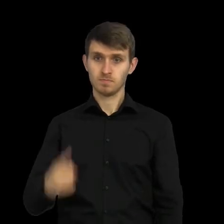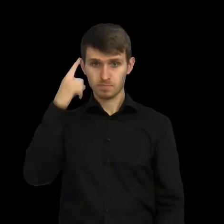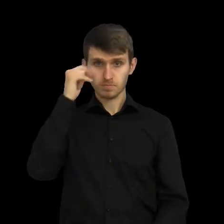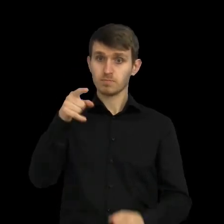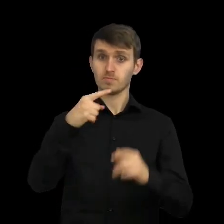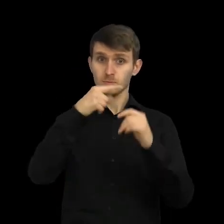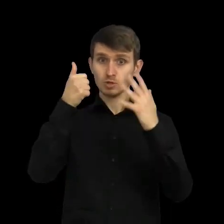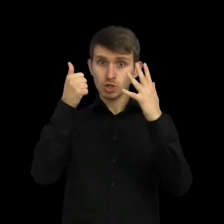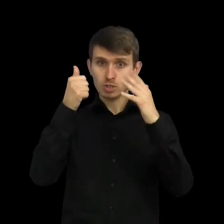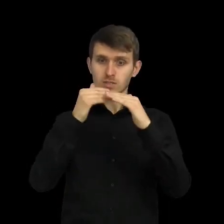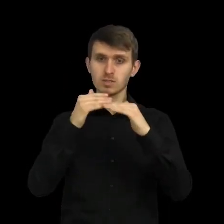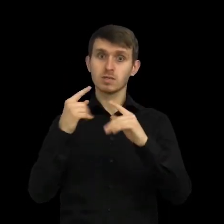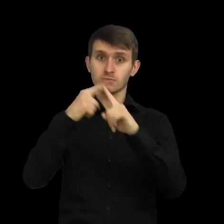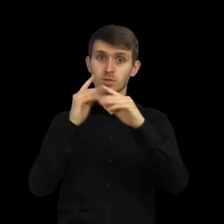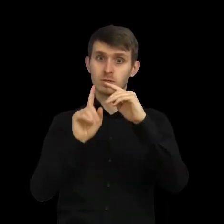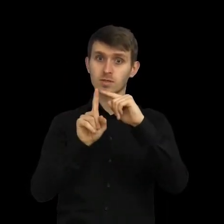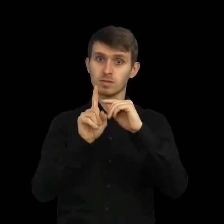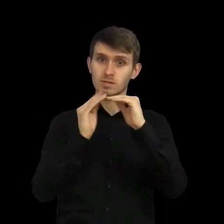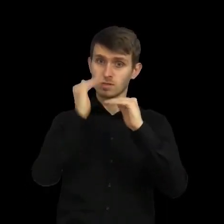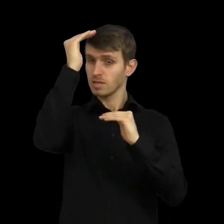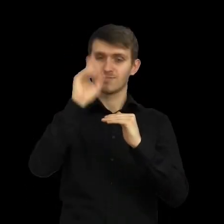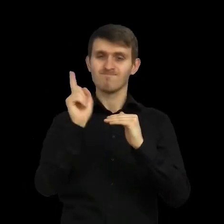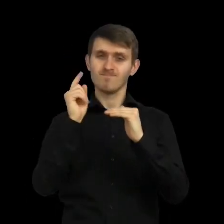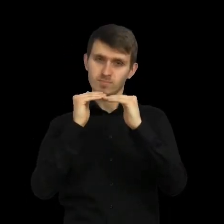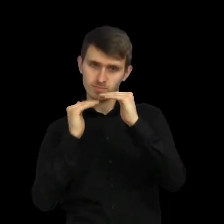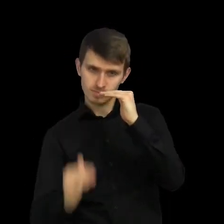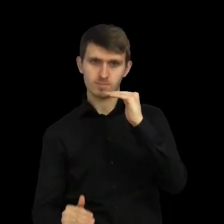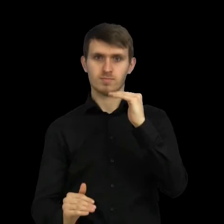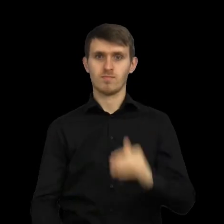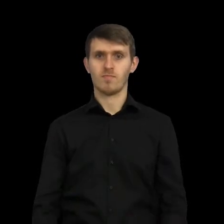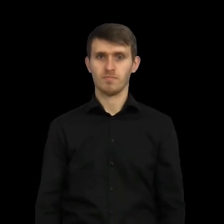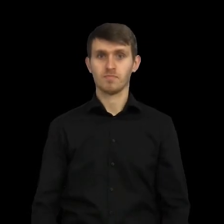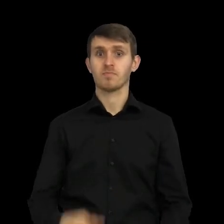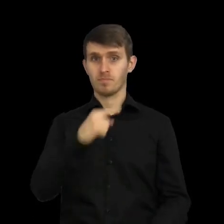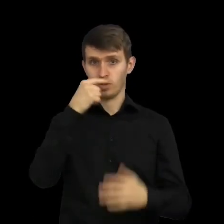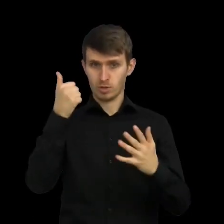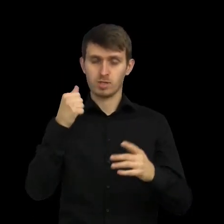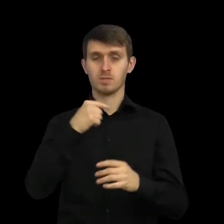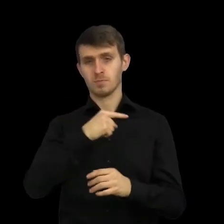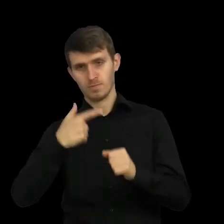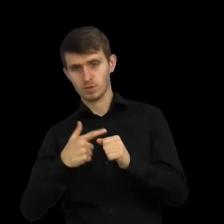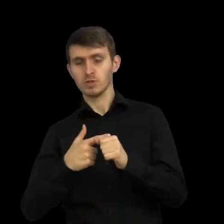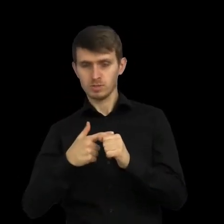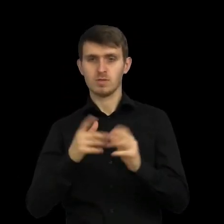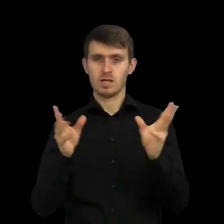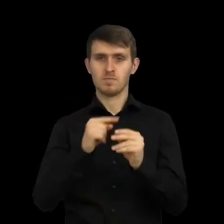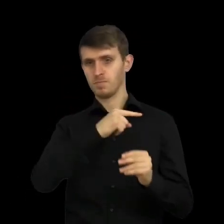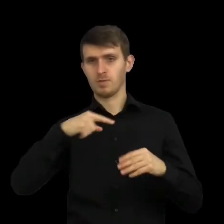minus 20. So if I'm already 6 below 0 on the number line and I go another 20 below that, that's at negative